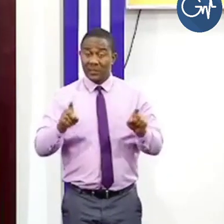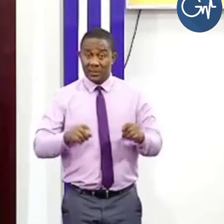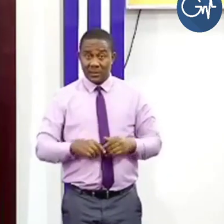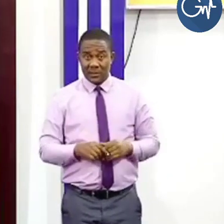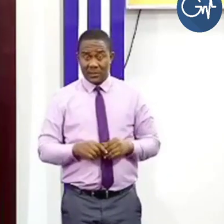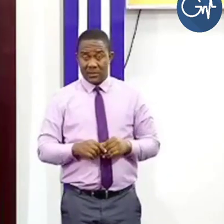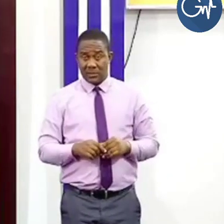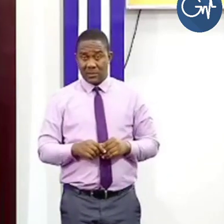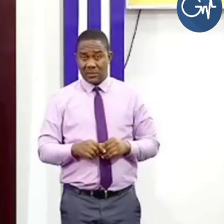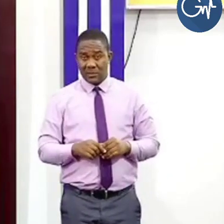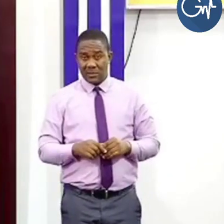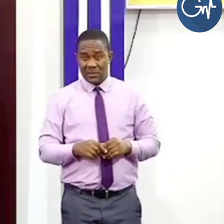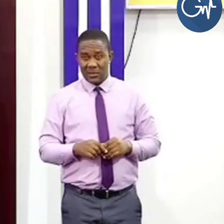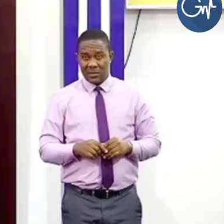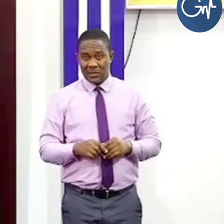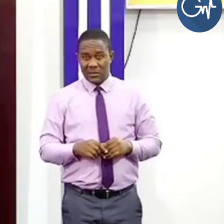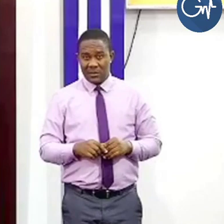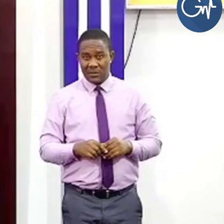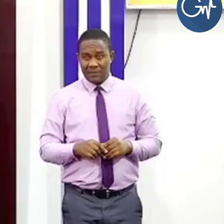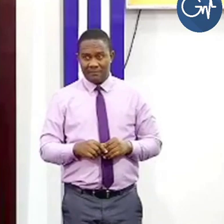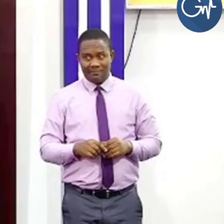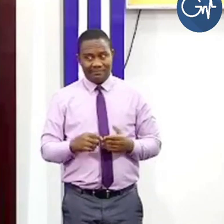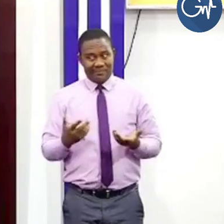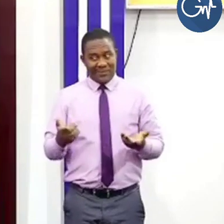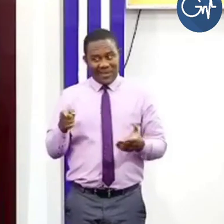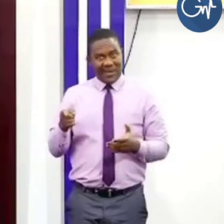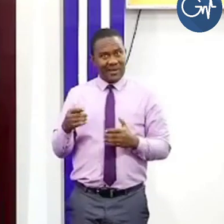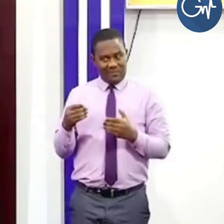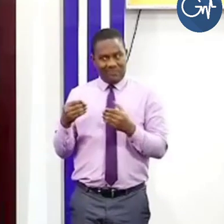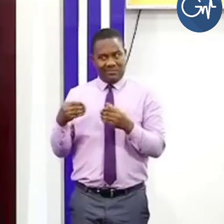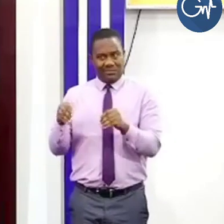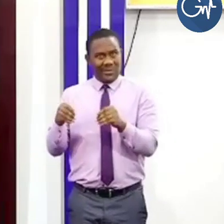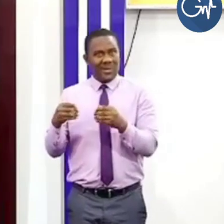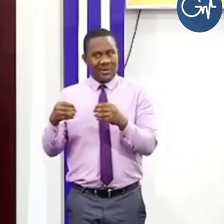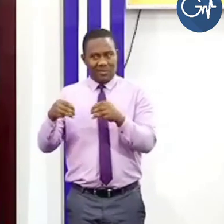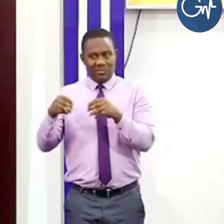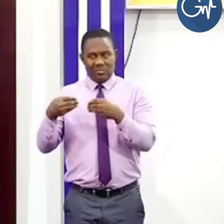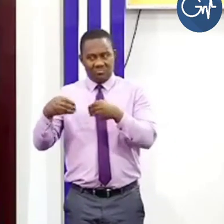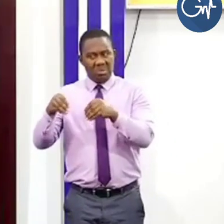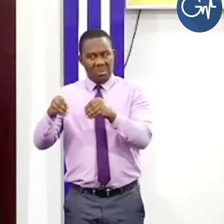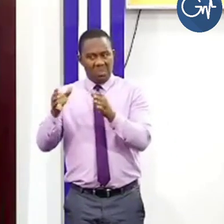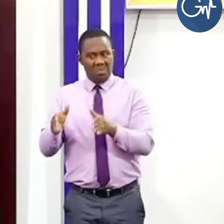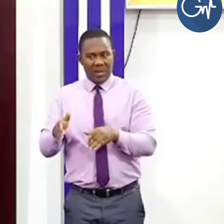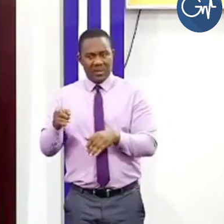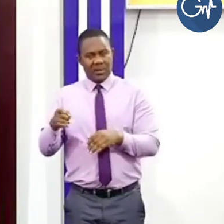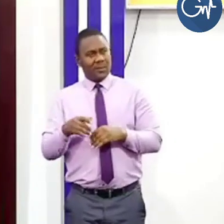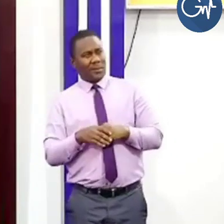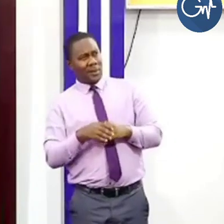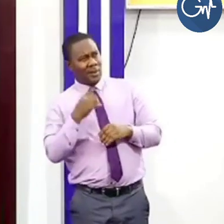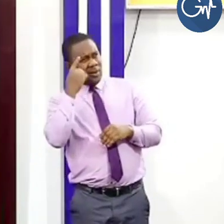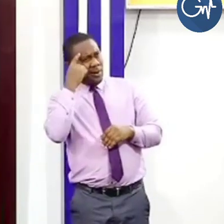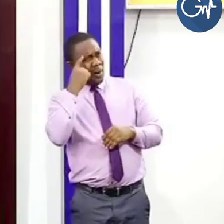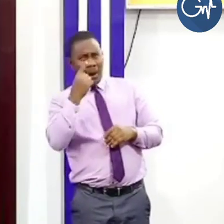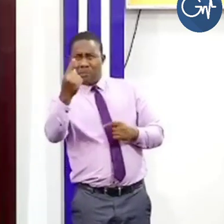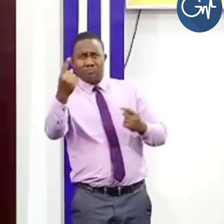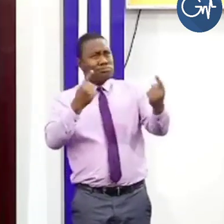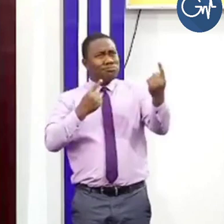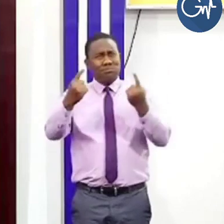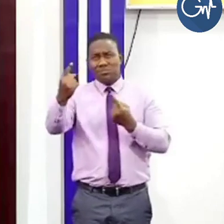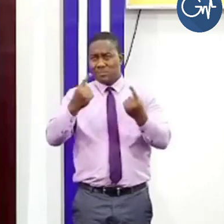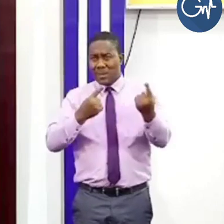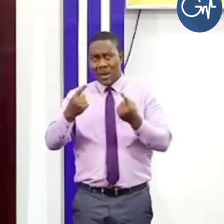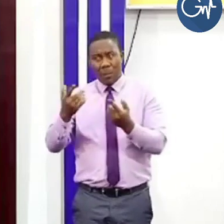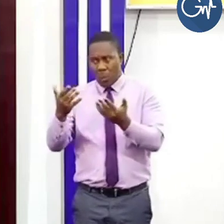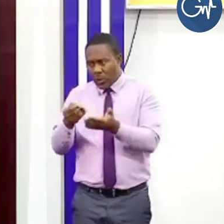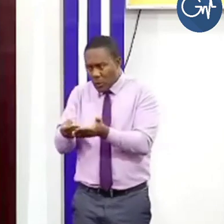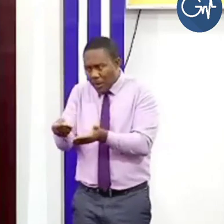say, Ubiano, what on the BB, no, who say beer. Don't hear Bia and the Tora de Nabana Fee, Bia Bemoa,